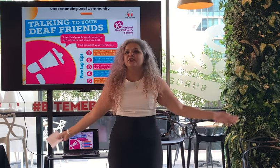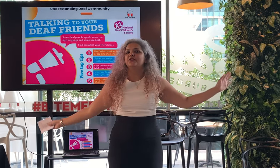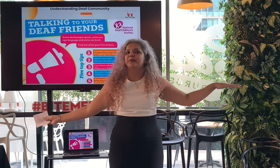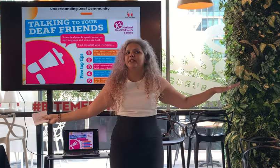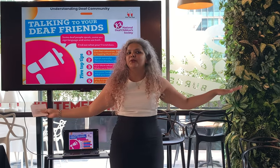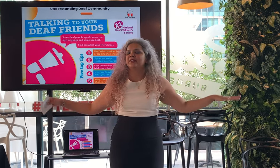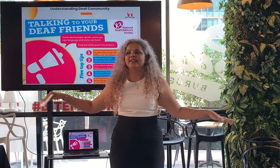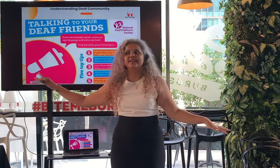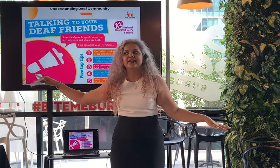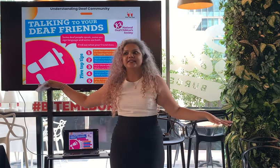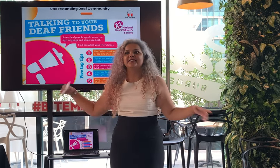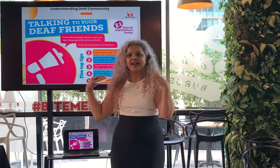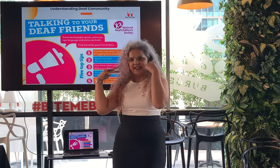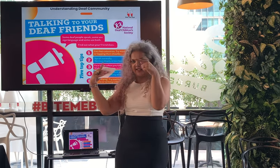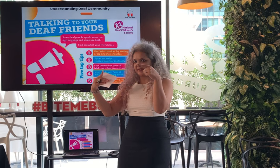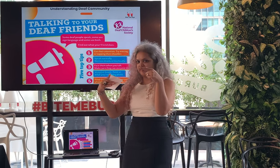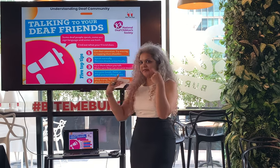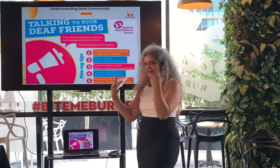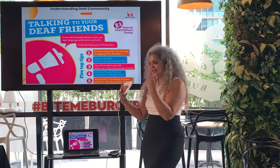So somebody goes like this. Like this. I can see.